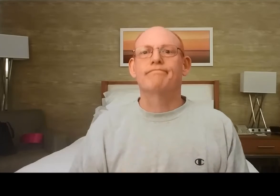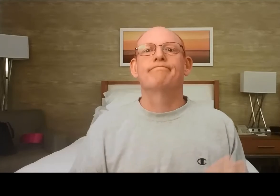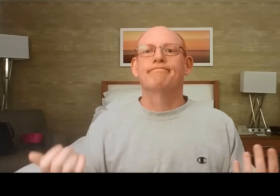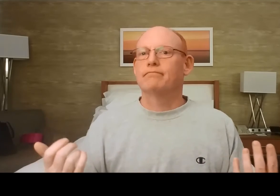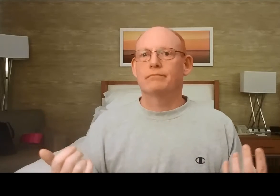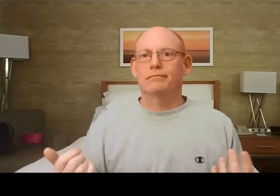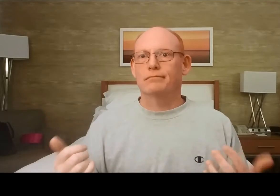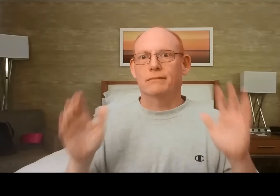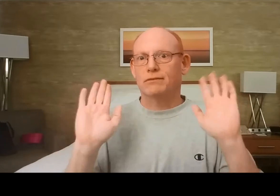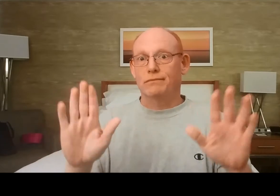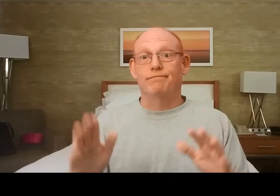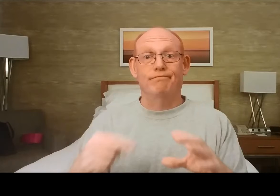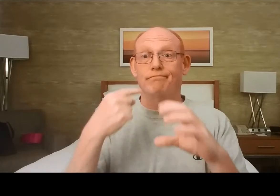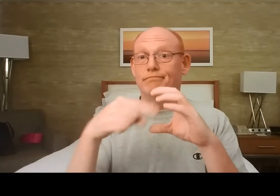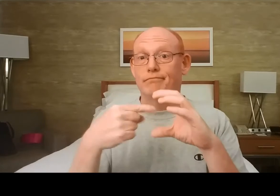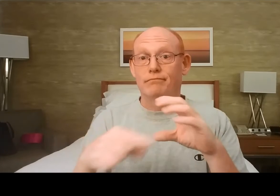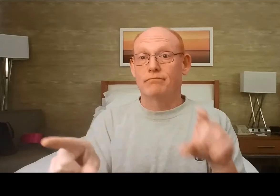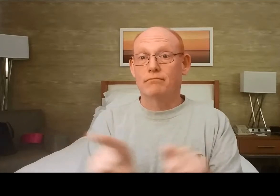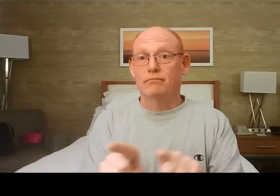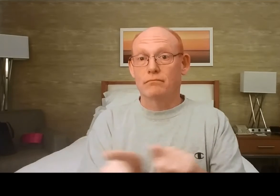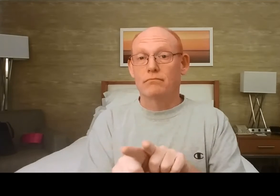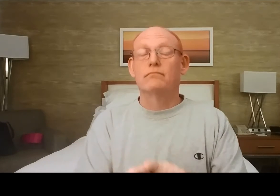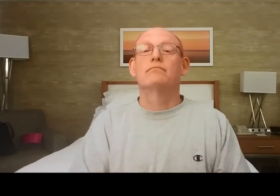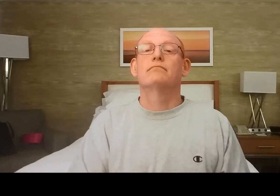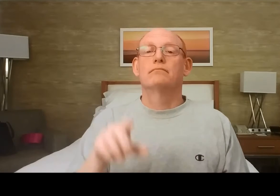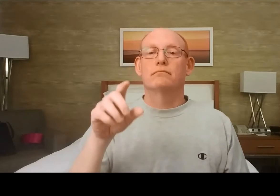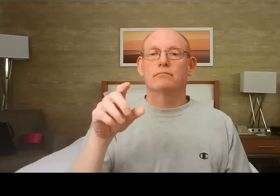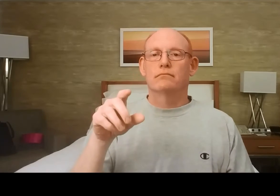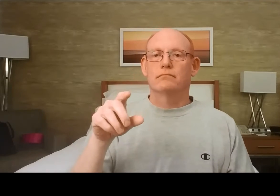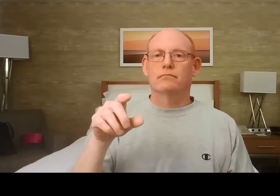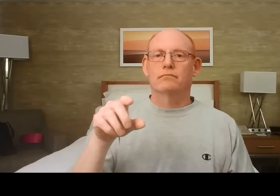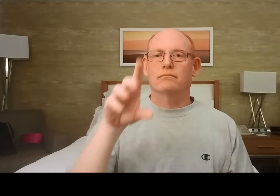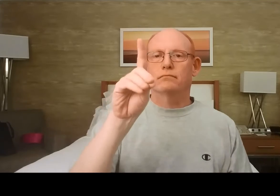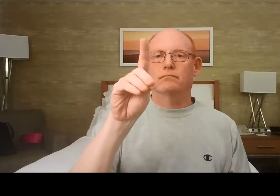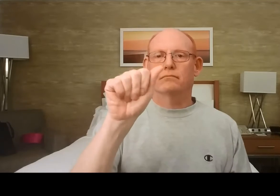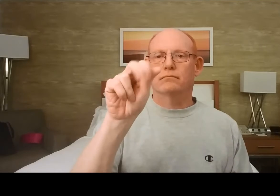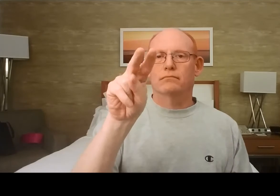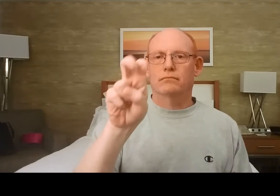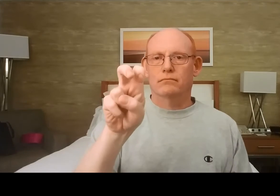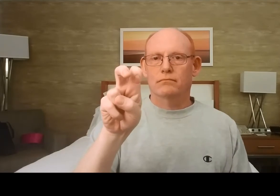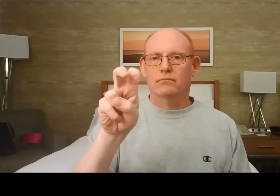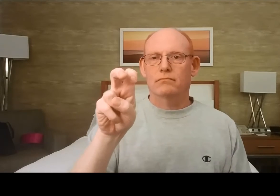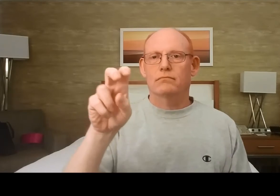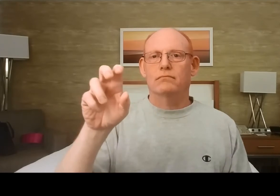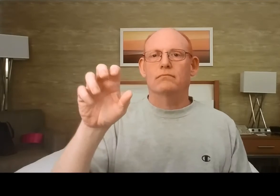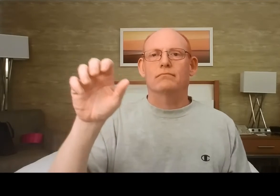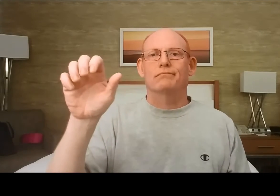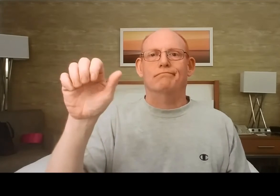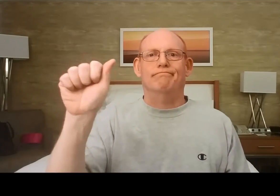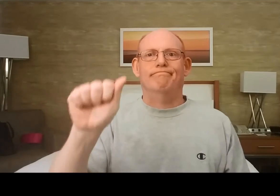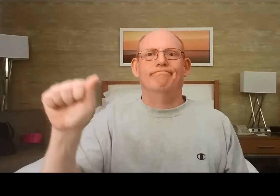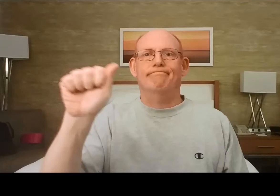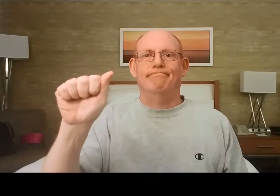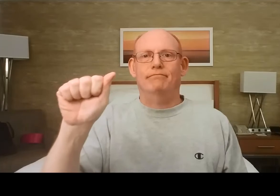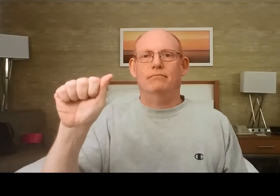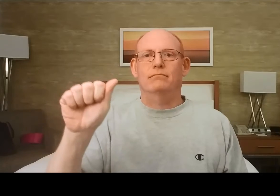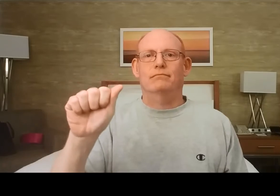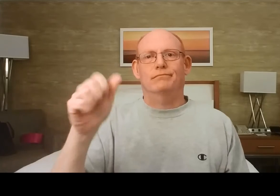Either way, you can also contact me by email, and that's at